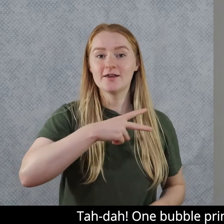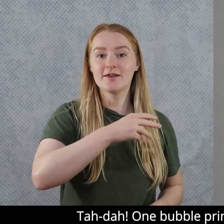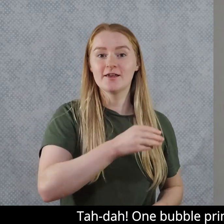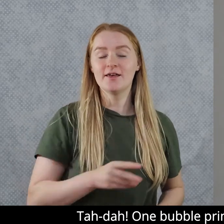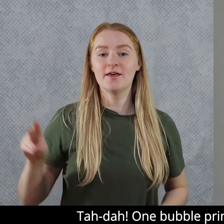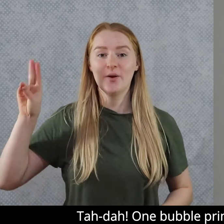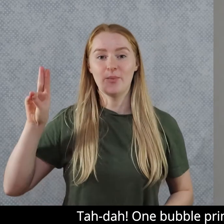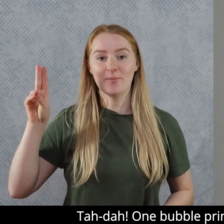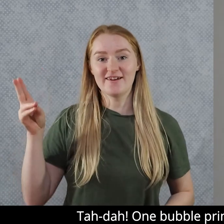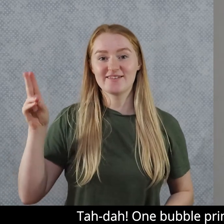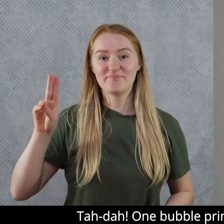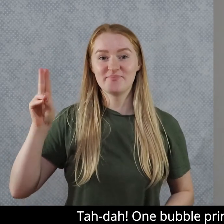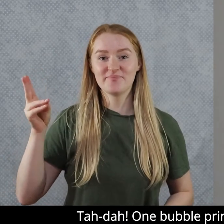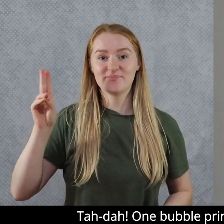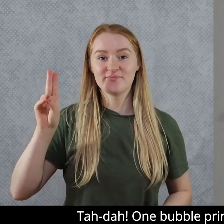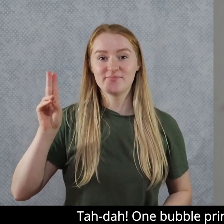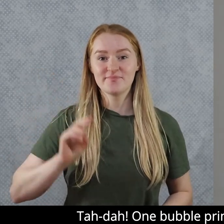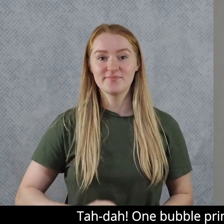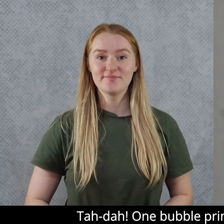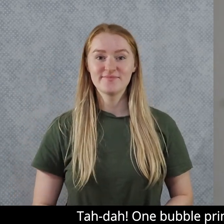dragonfly puppet.